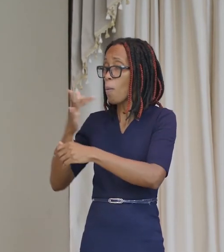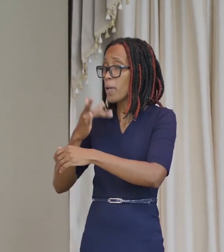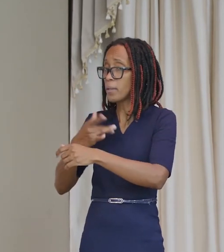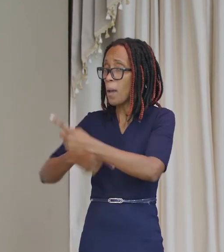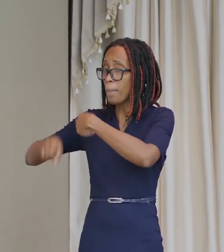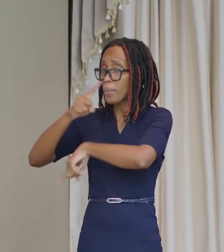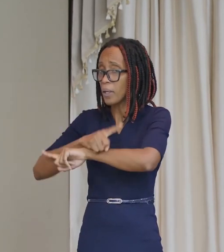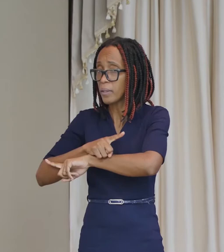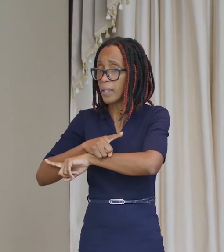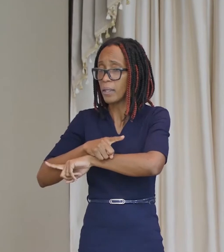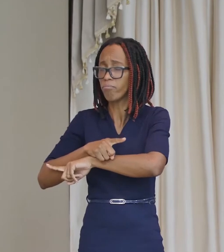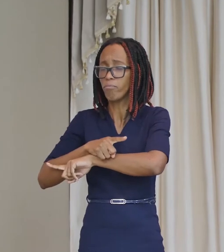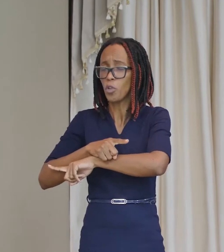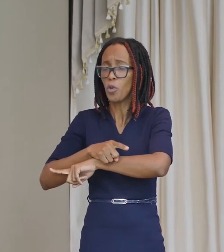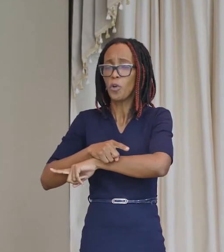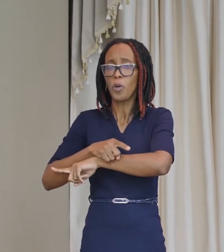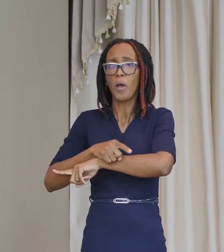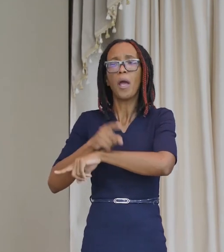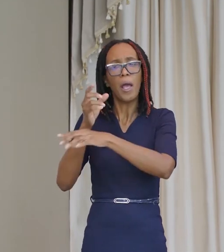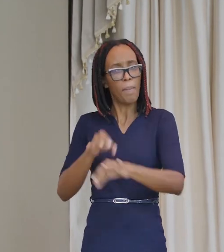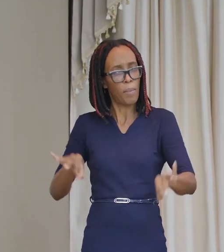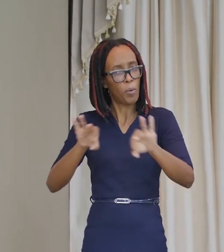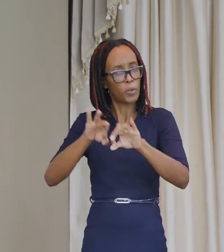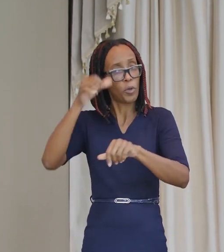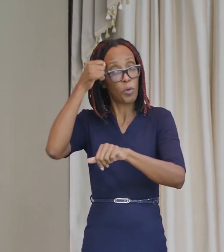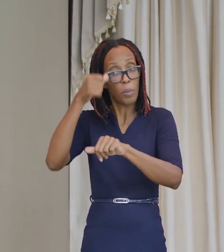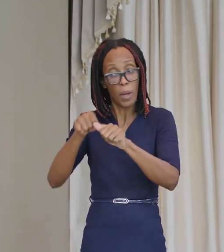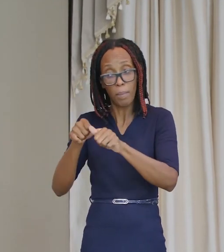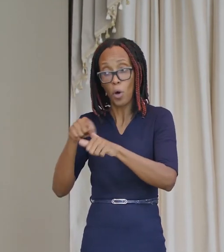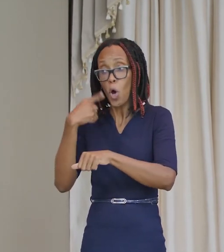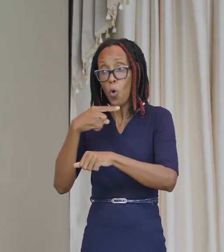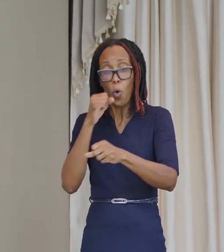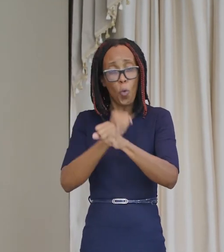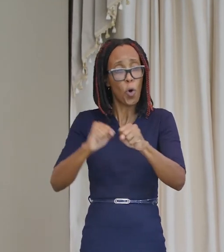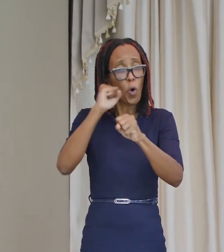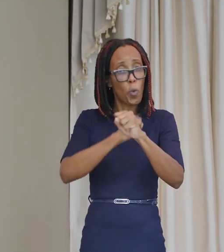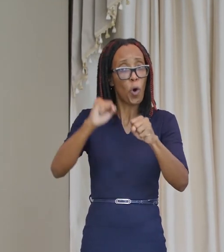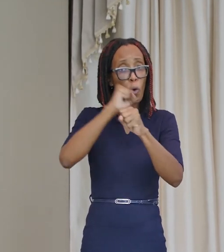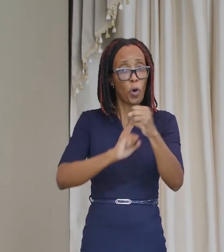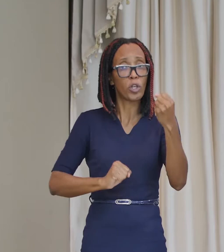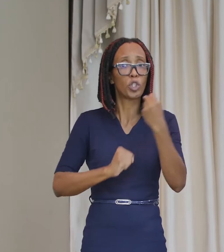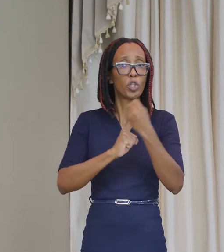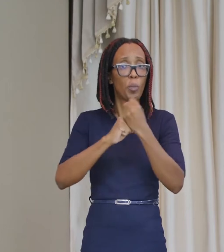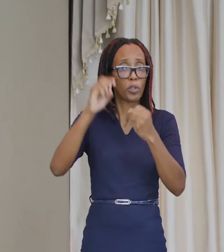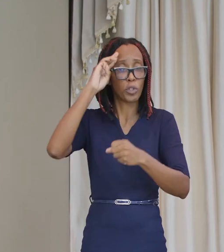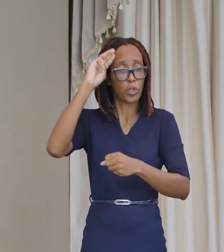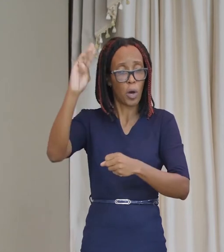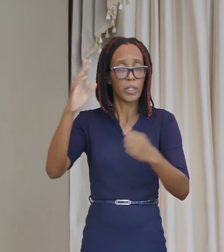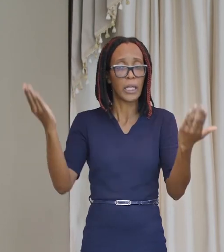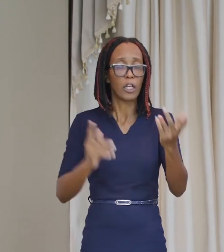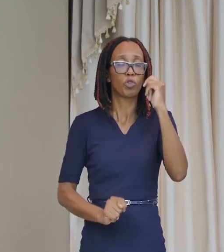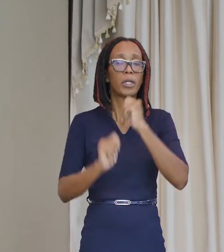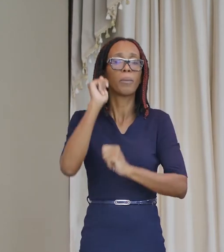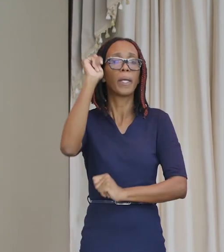22nd, I believe that we should keep alive those who have worked towards ensuring the continued growth and development of the Scout movement